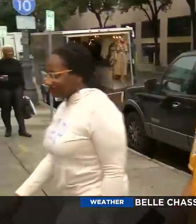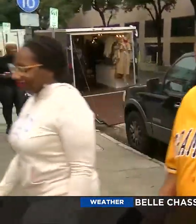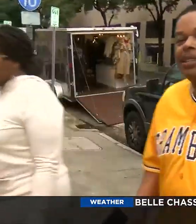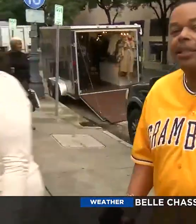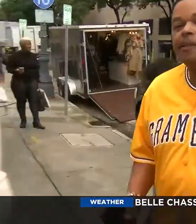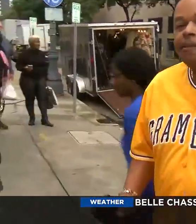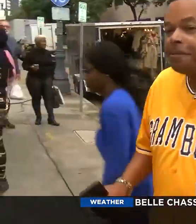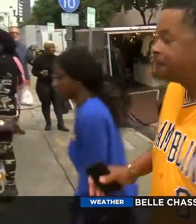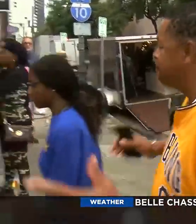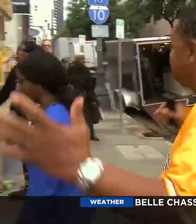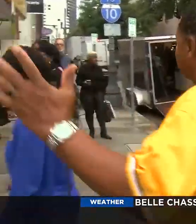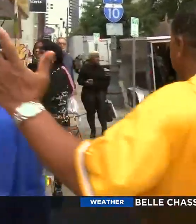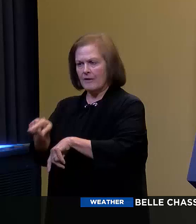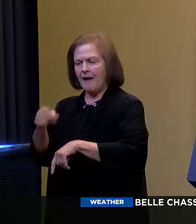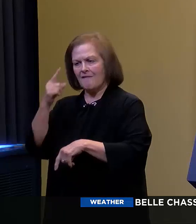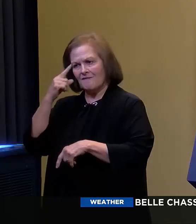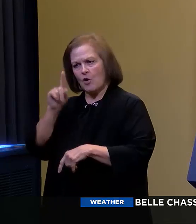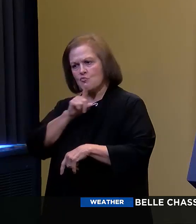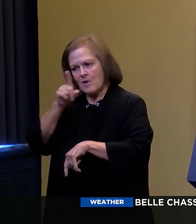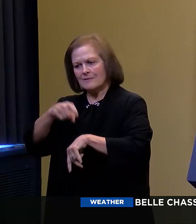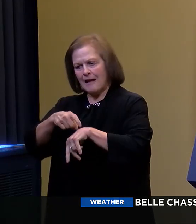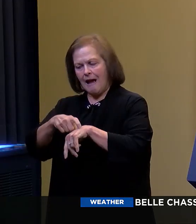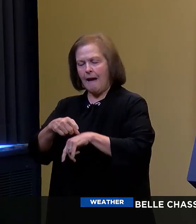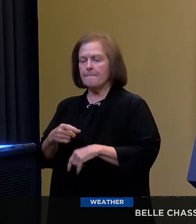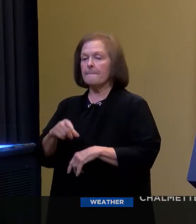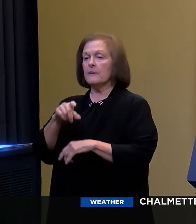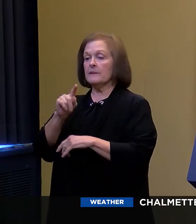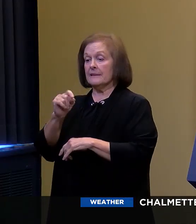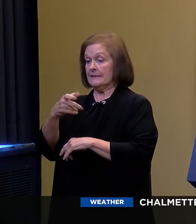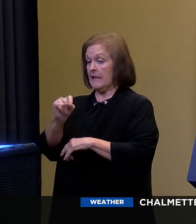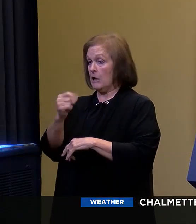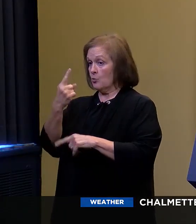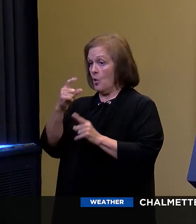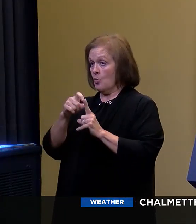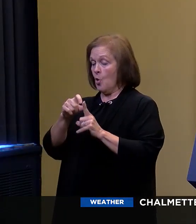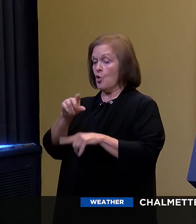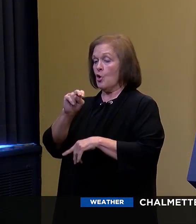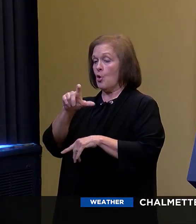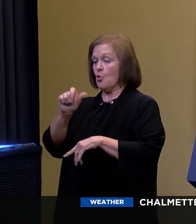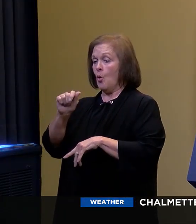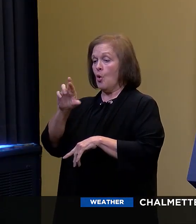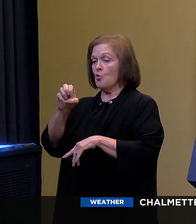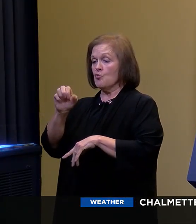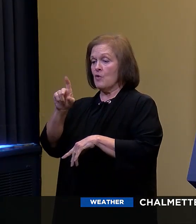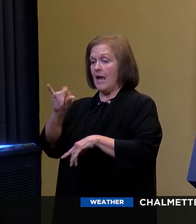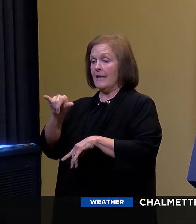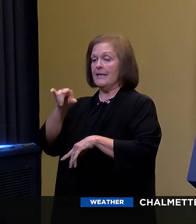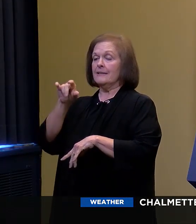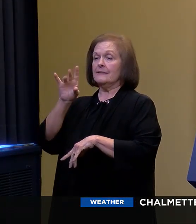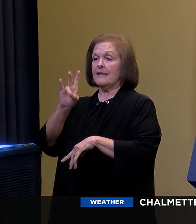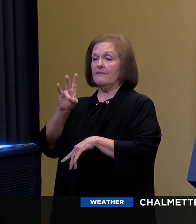get real-time alerts. You can text all one word, NOLA READY, to